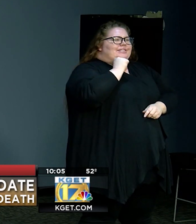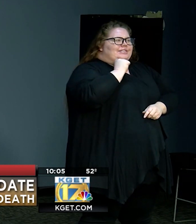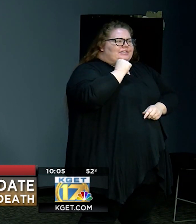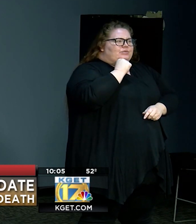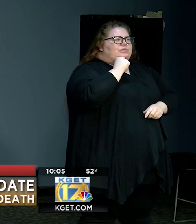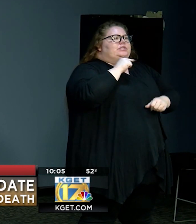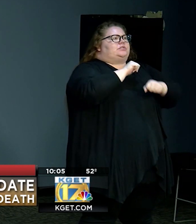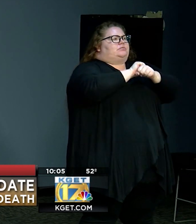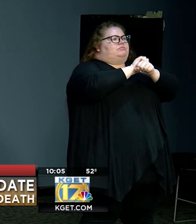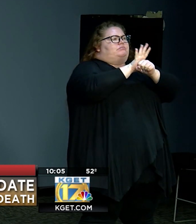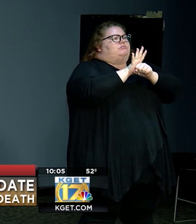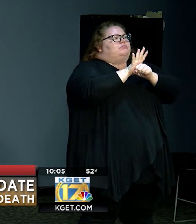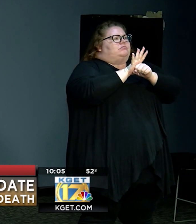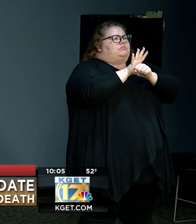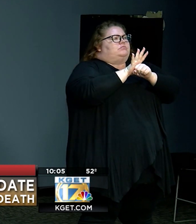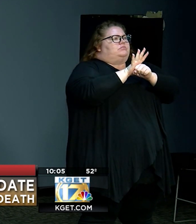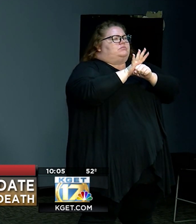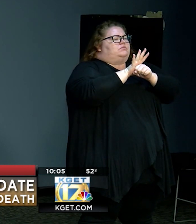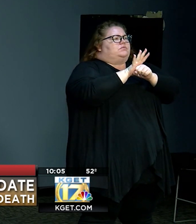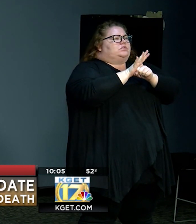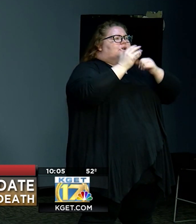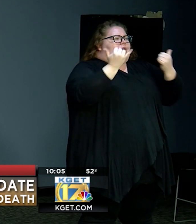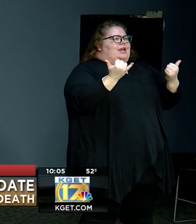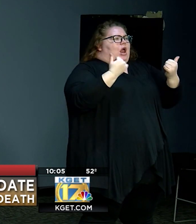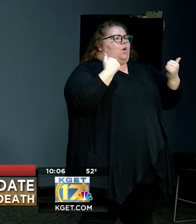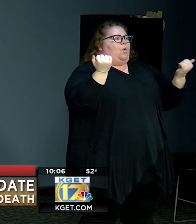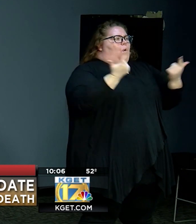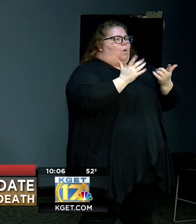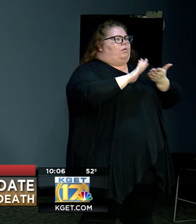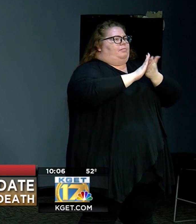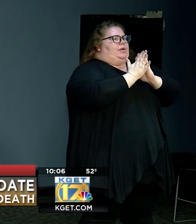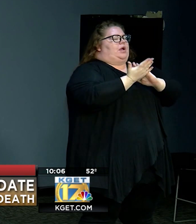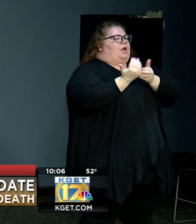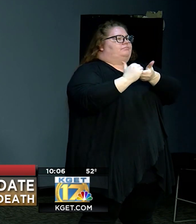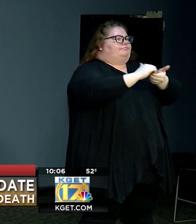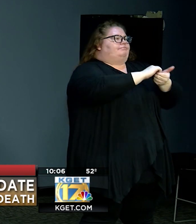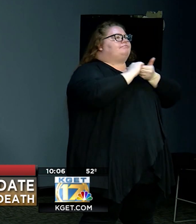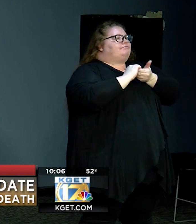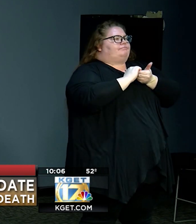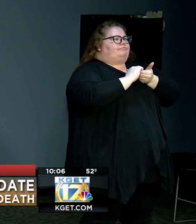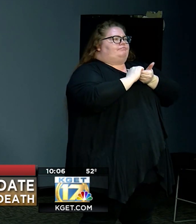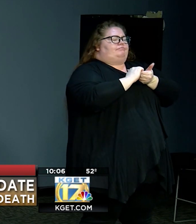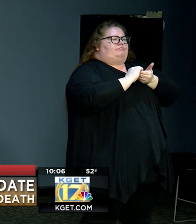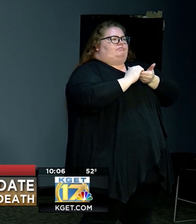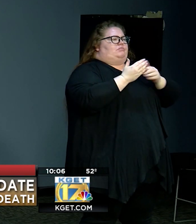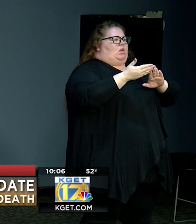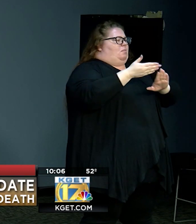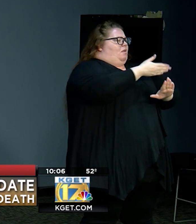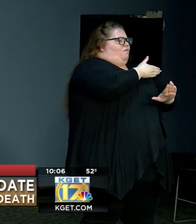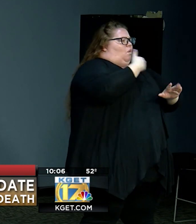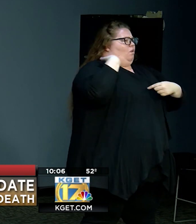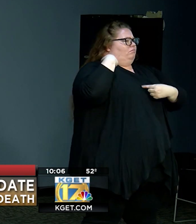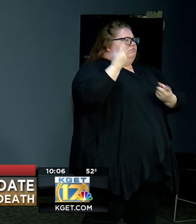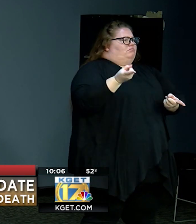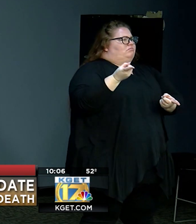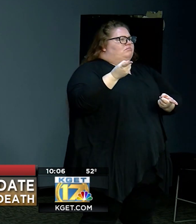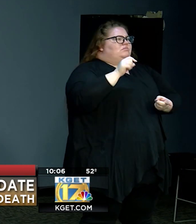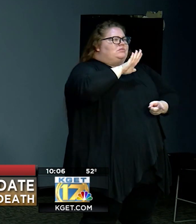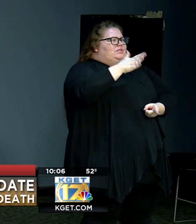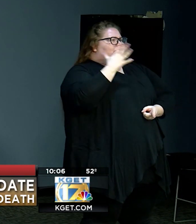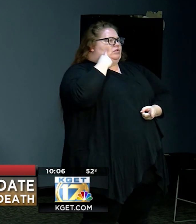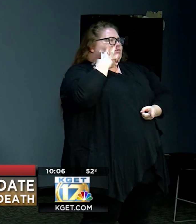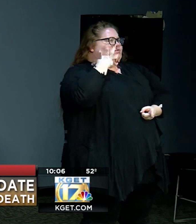virus has drawn us together in a way that we've never been together before.